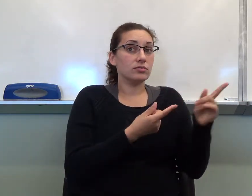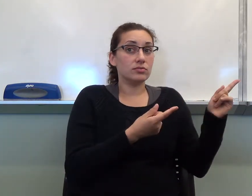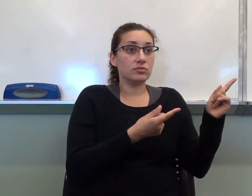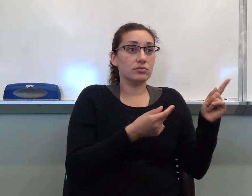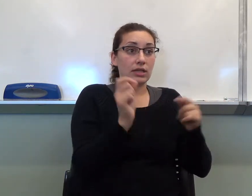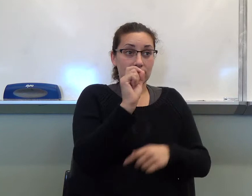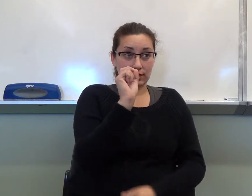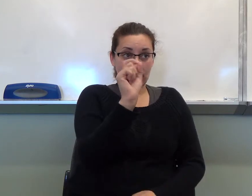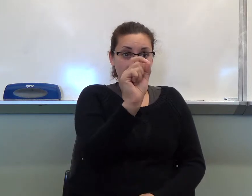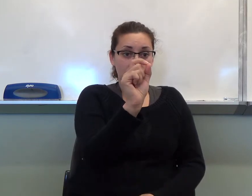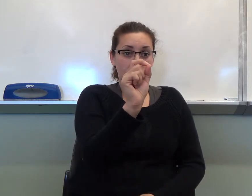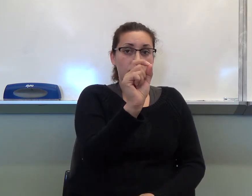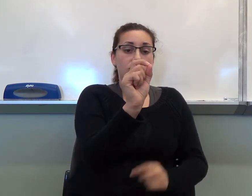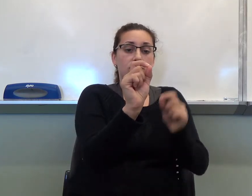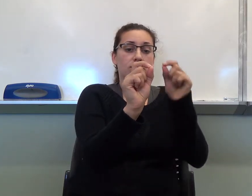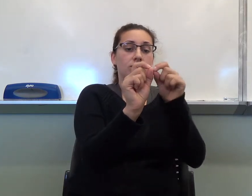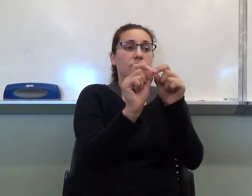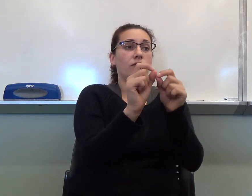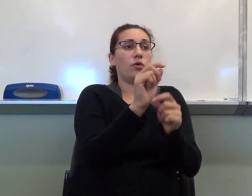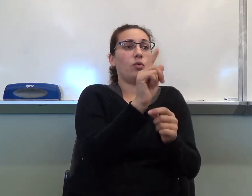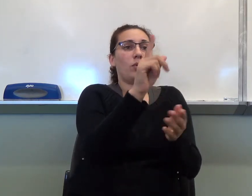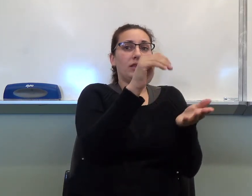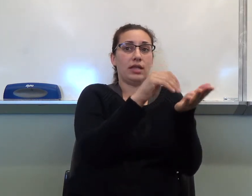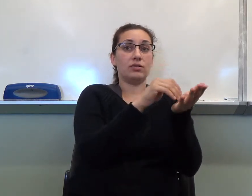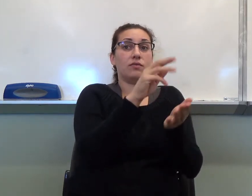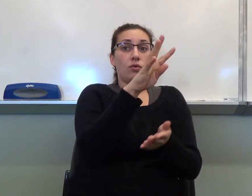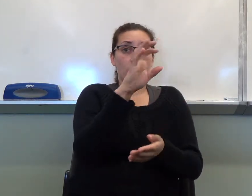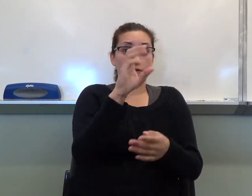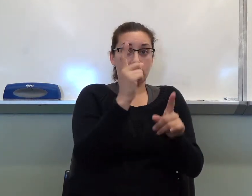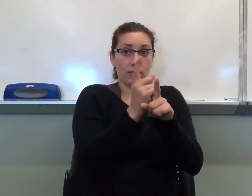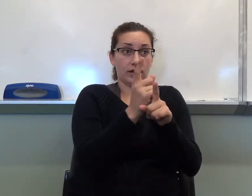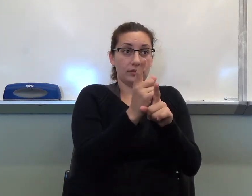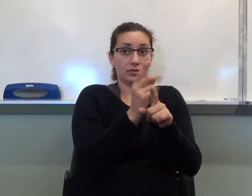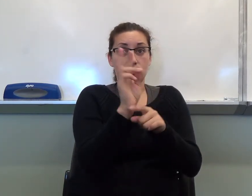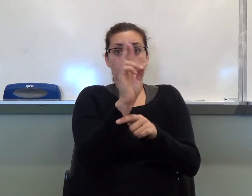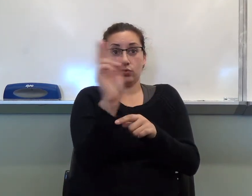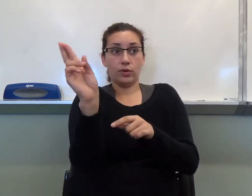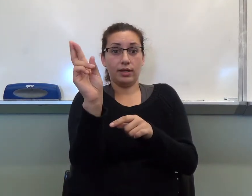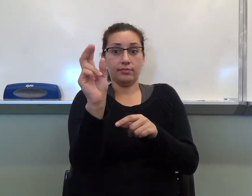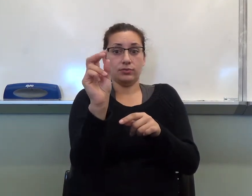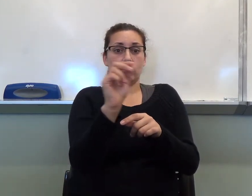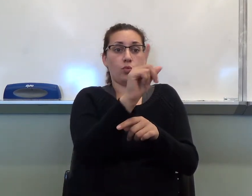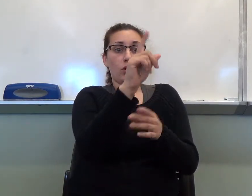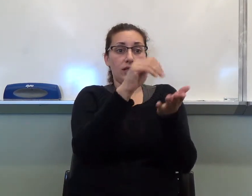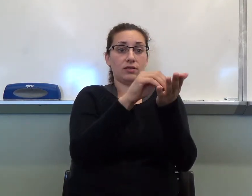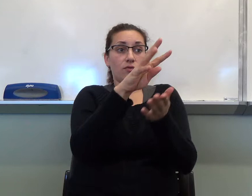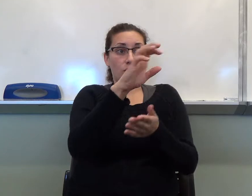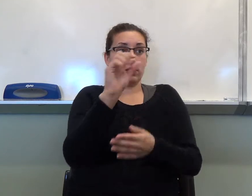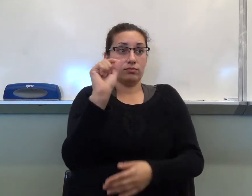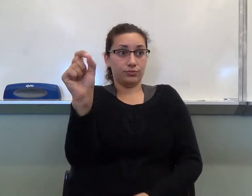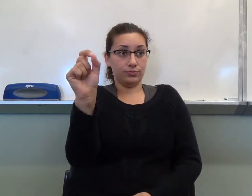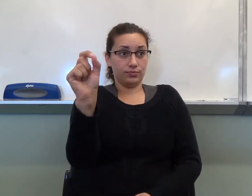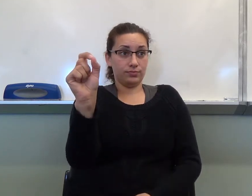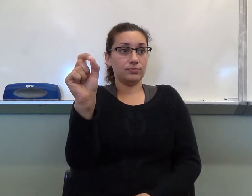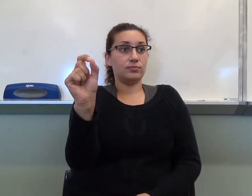for 1,400. It's always just to the far right of the number itself. And in this case, we have to go that way 3